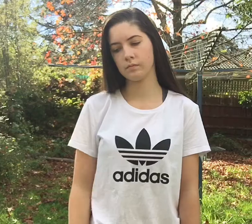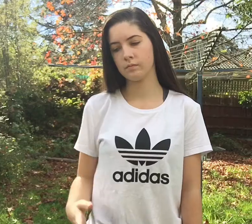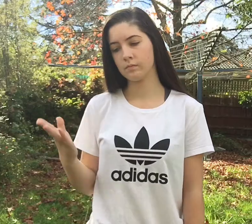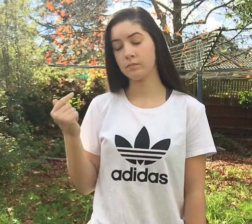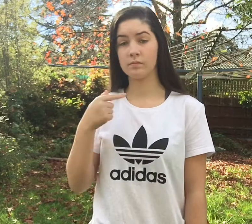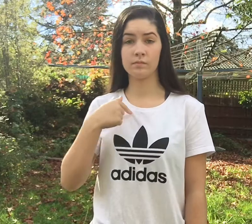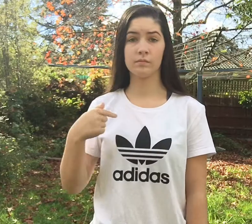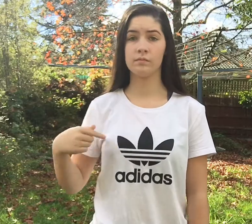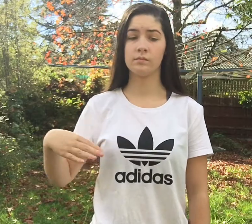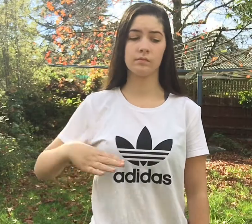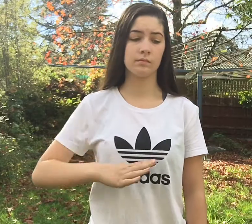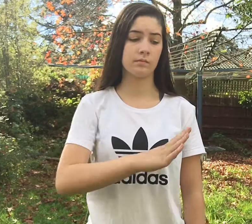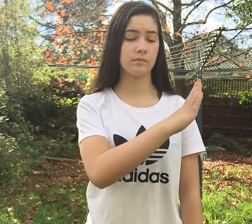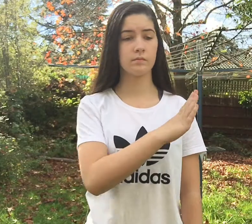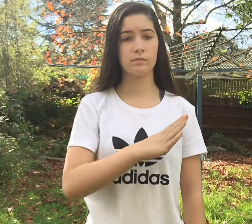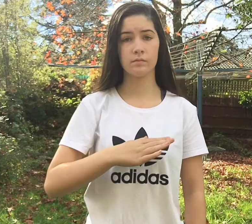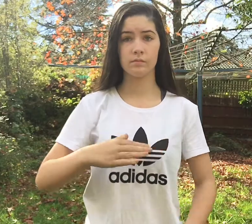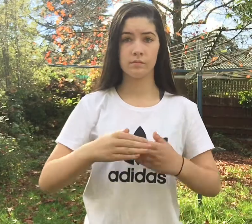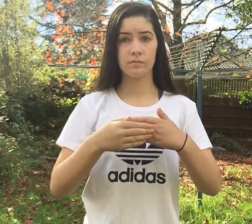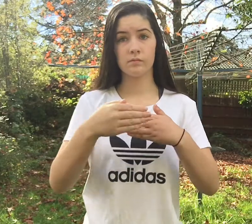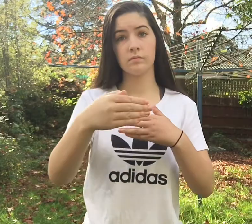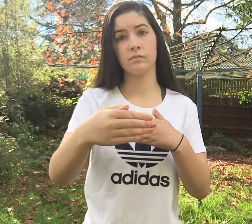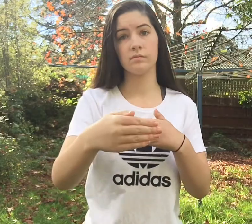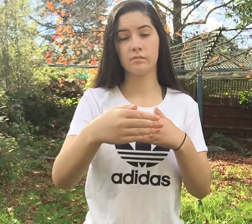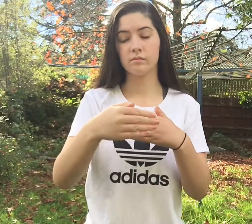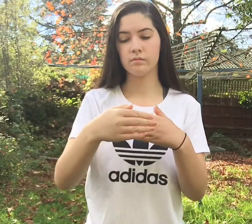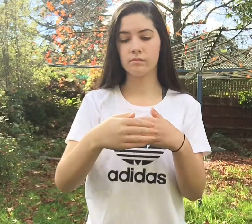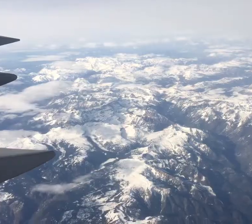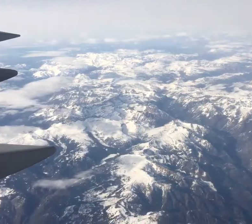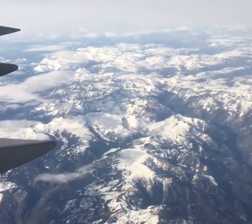before, 'cause lately I've been craving more.